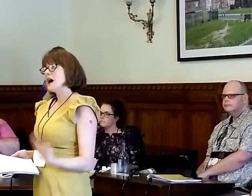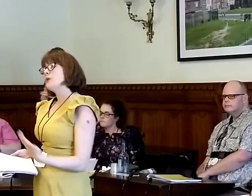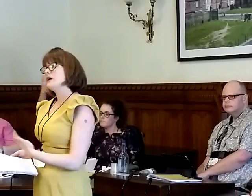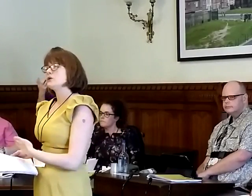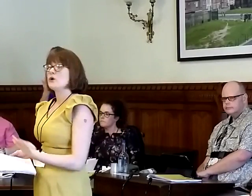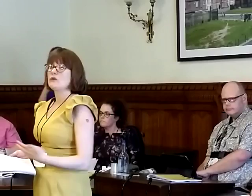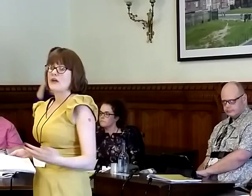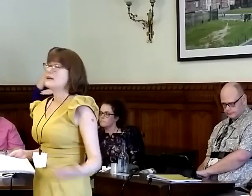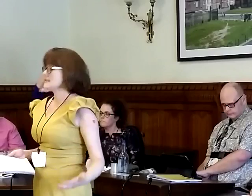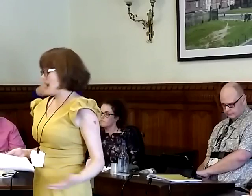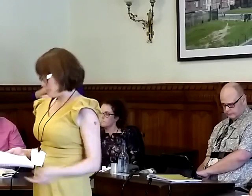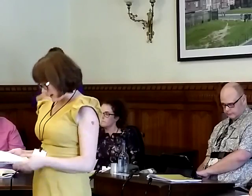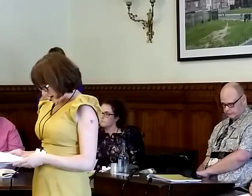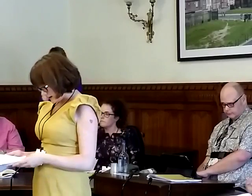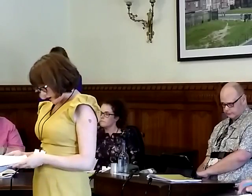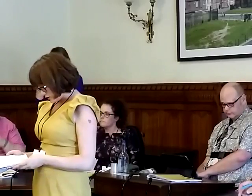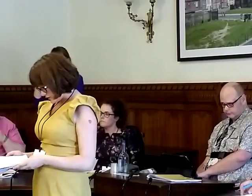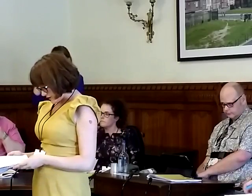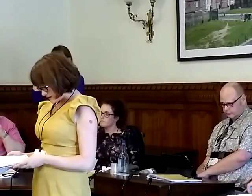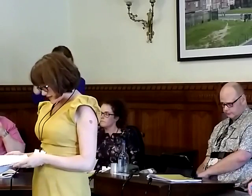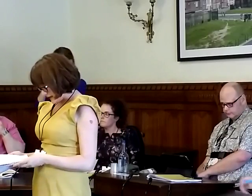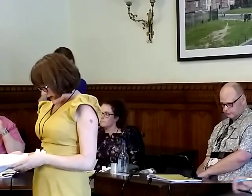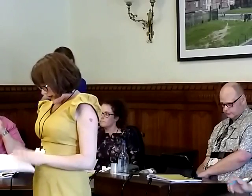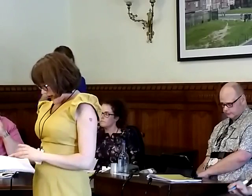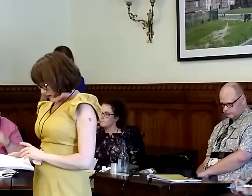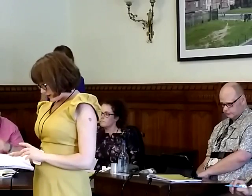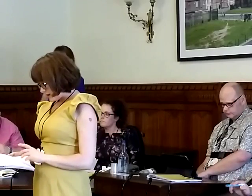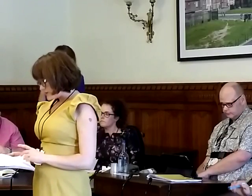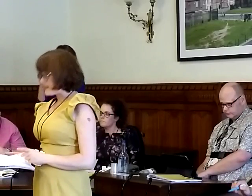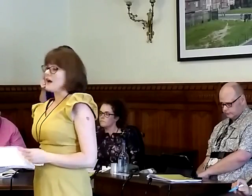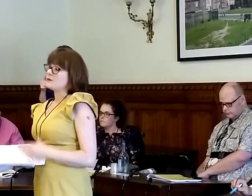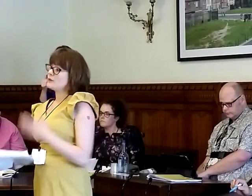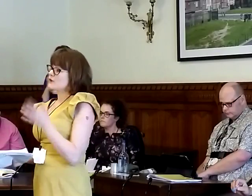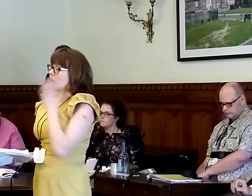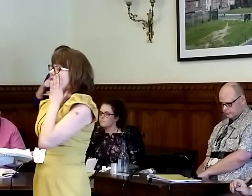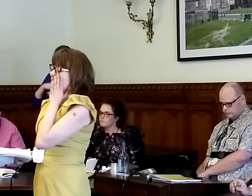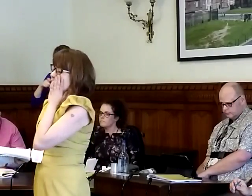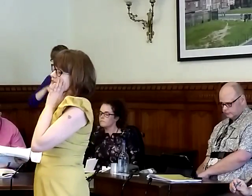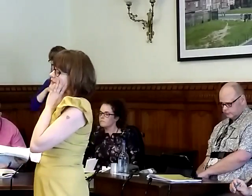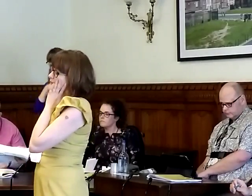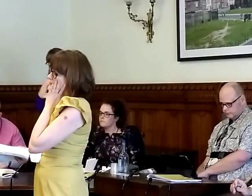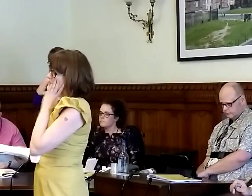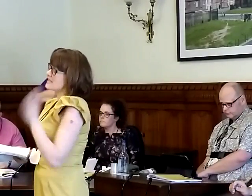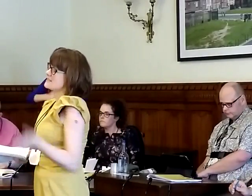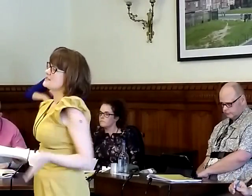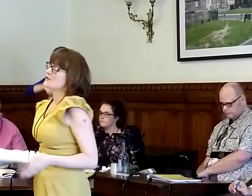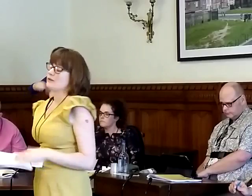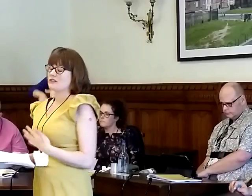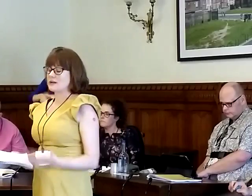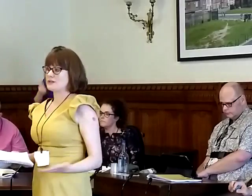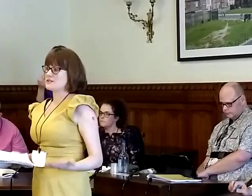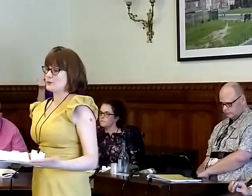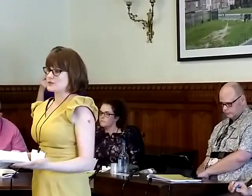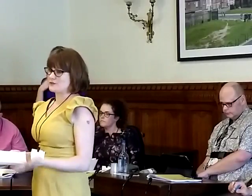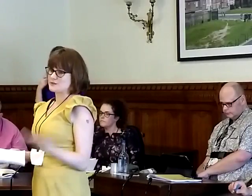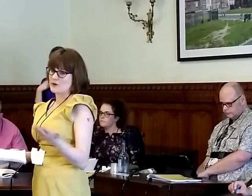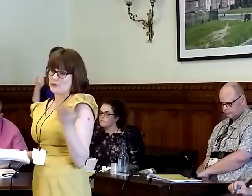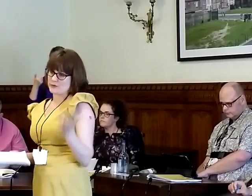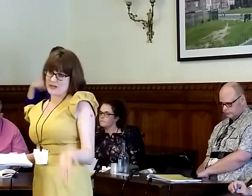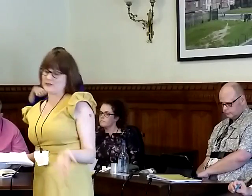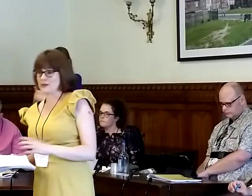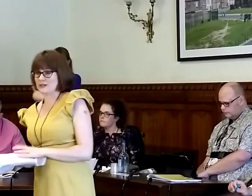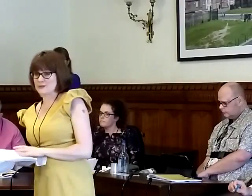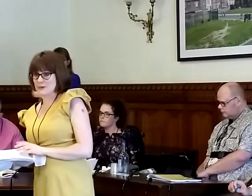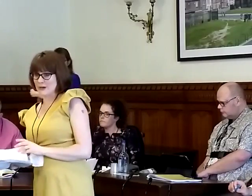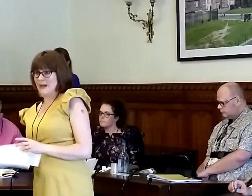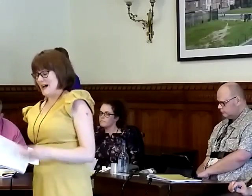Act and how well or not that is happening in local authority areas. And we've got some solicitors who've been incredibly supportive from